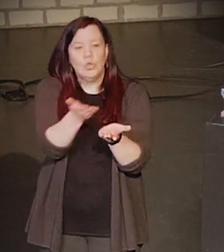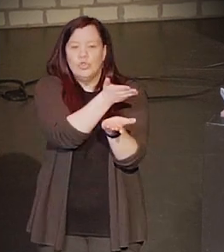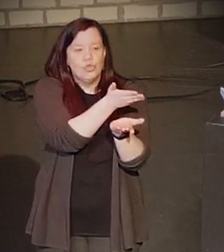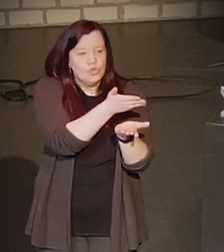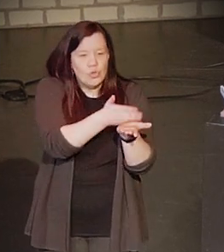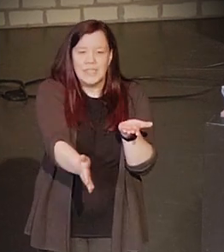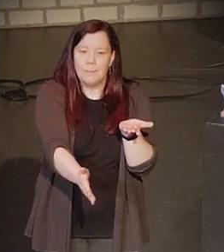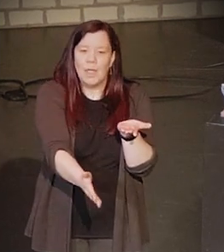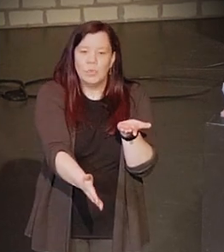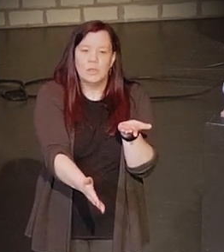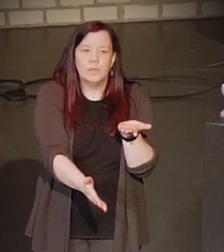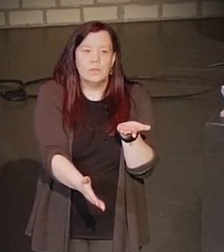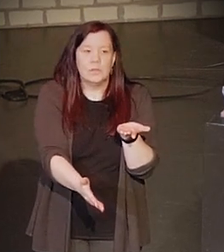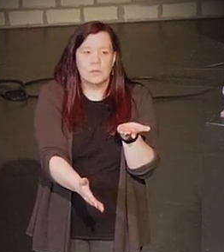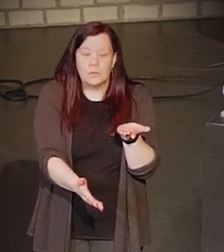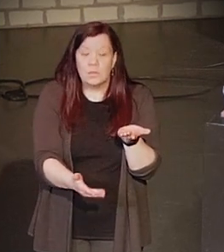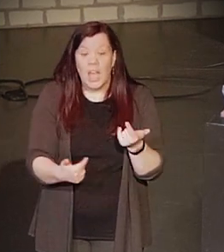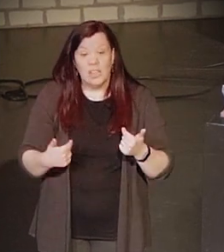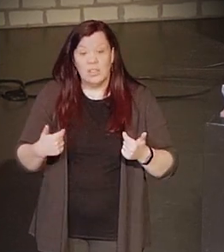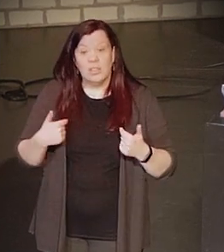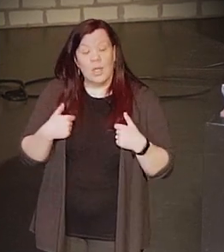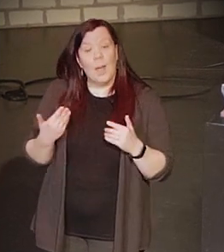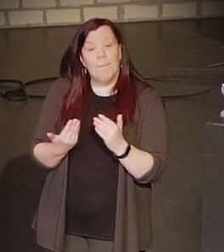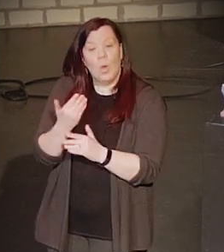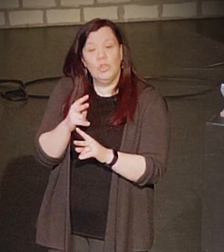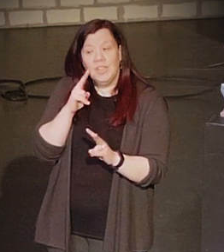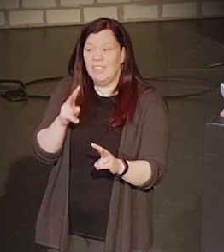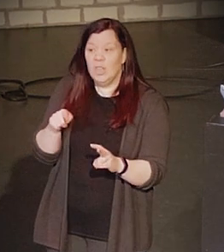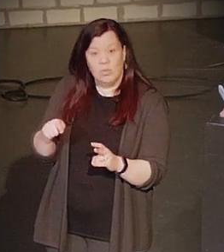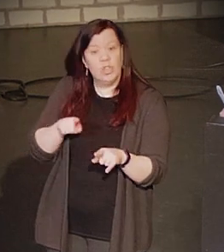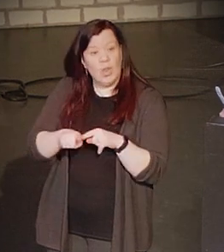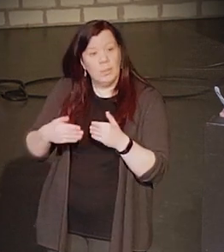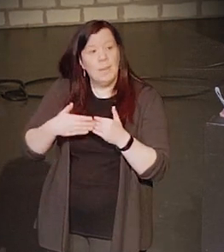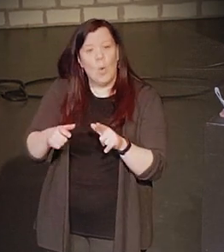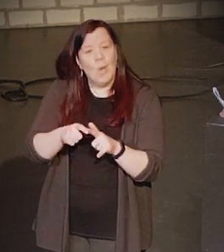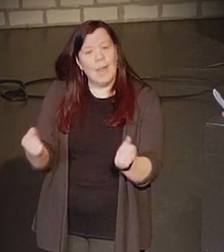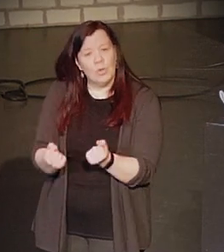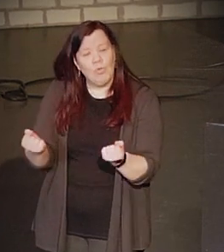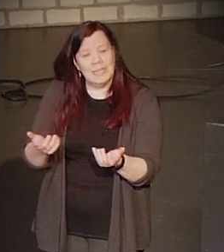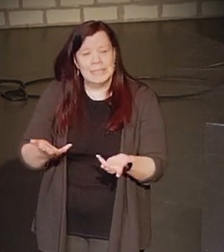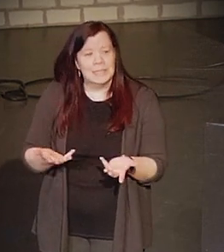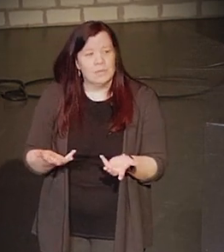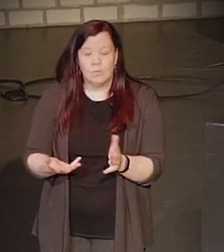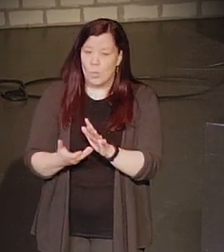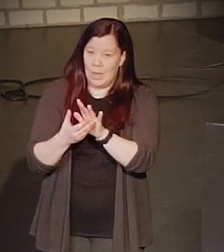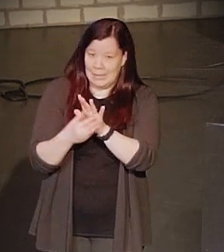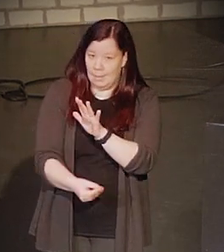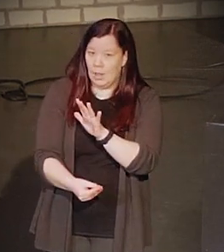and to us today, we would say more democratic. So for instance, they were